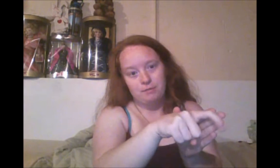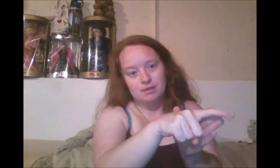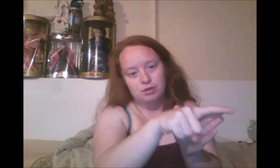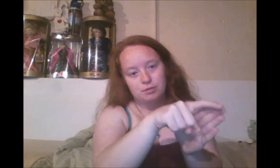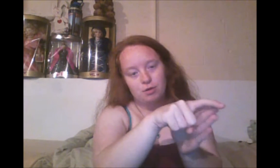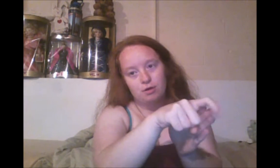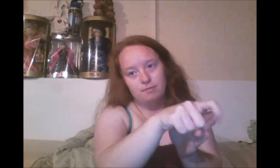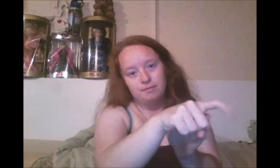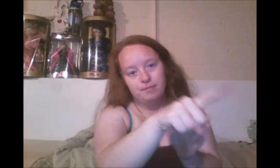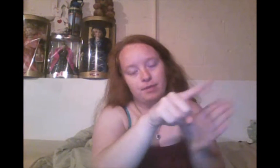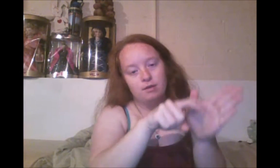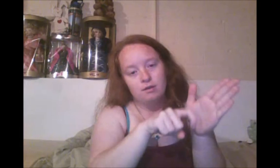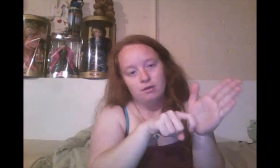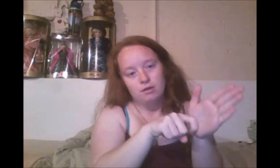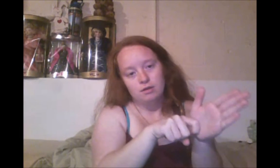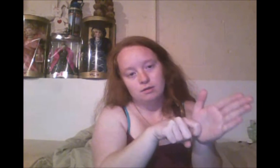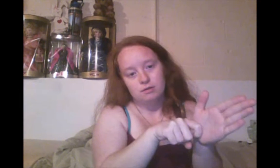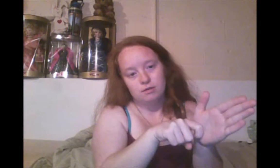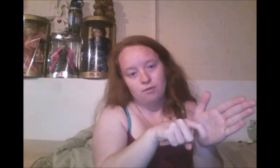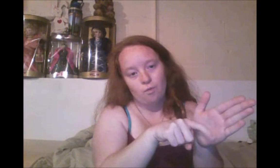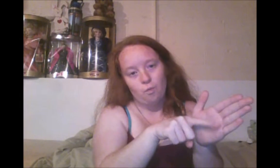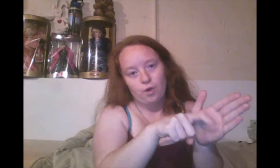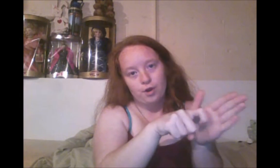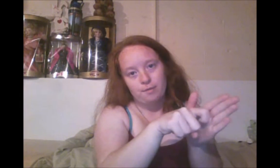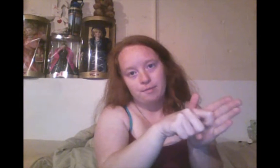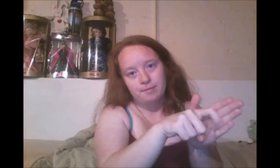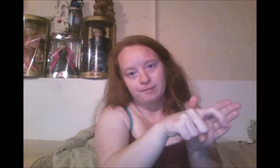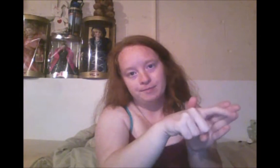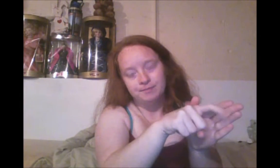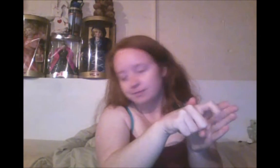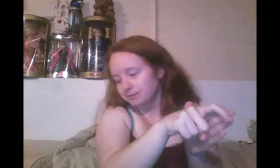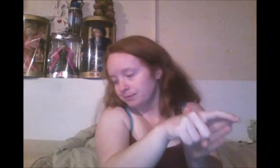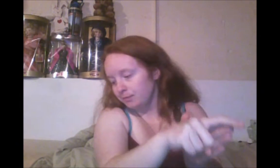it's on your palm. So, worm.